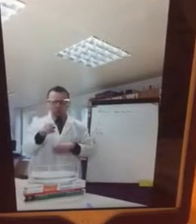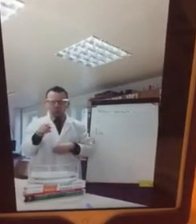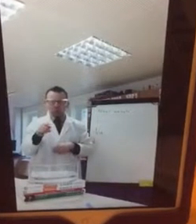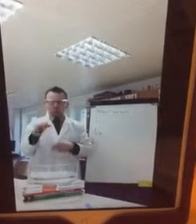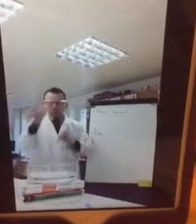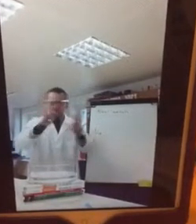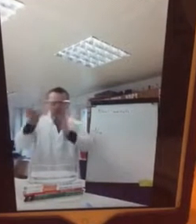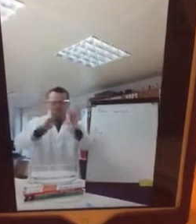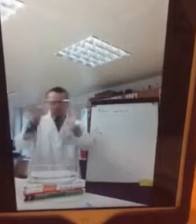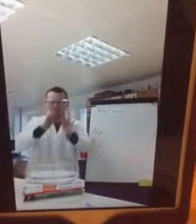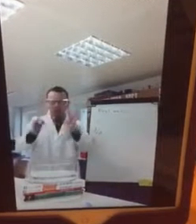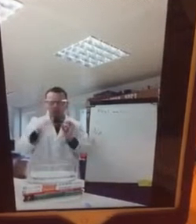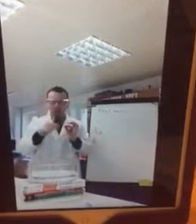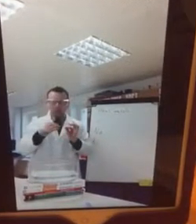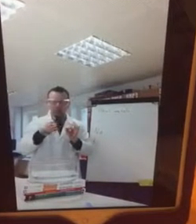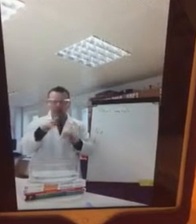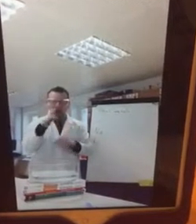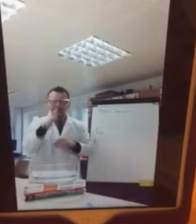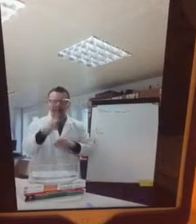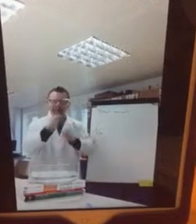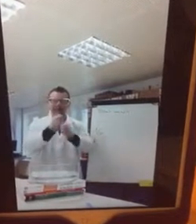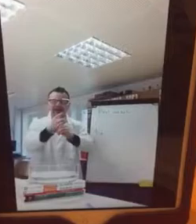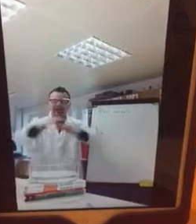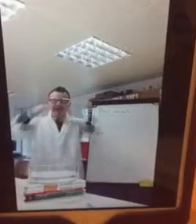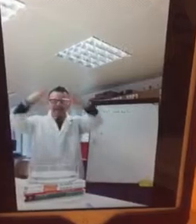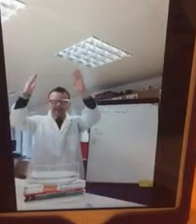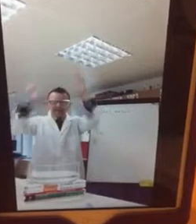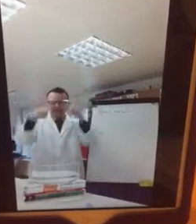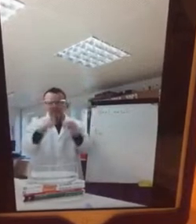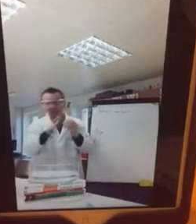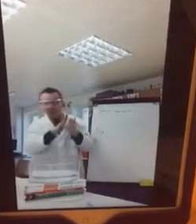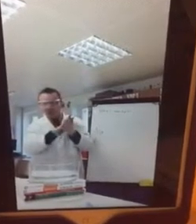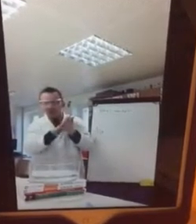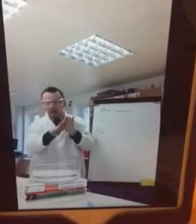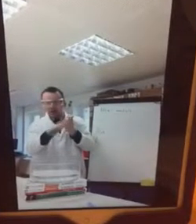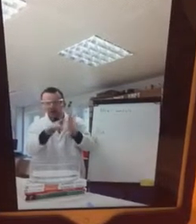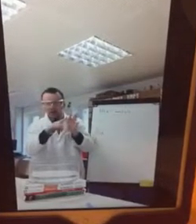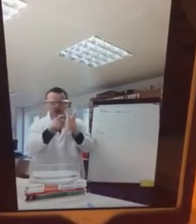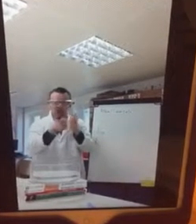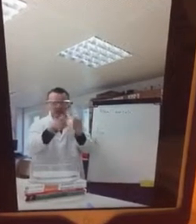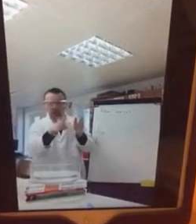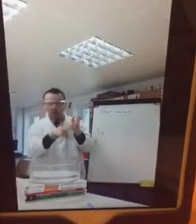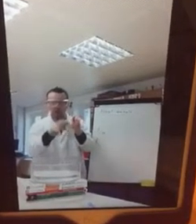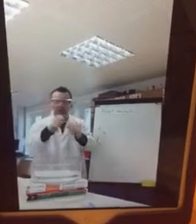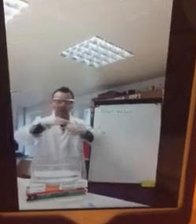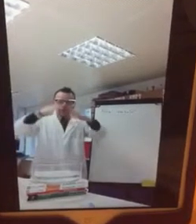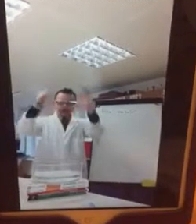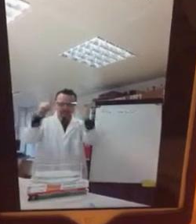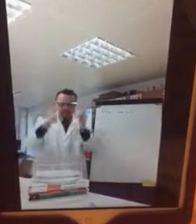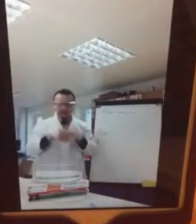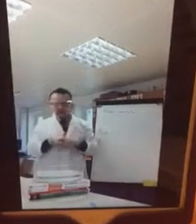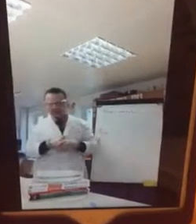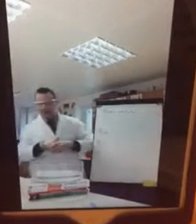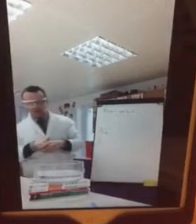So this one's really whizzing around, so it is producing more of a reaction, and you can see the gas rising up.